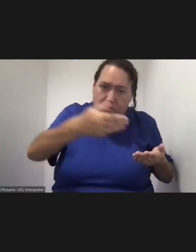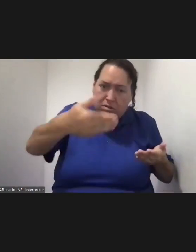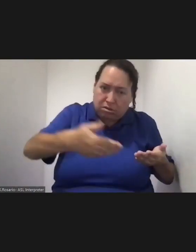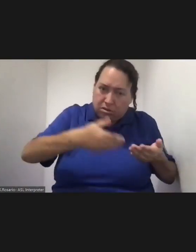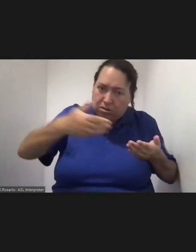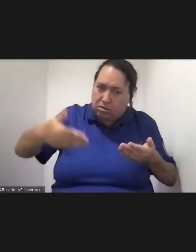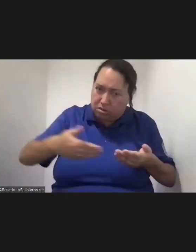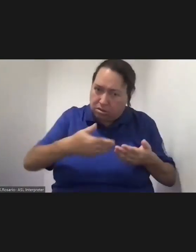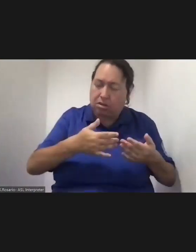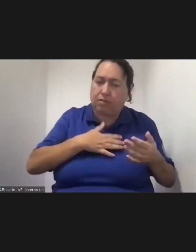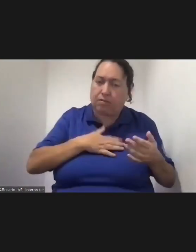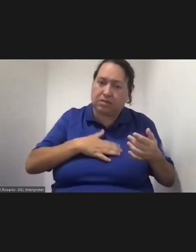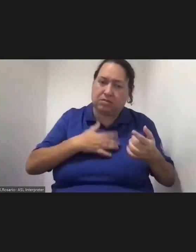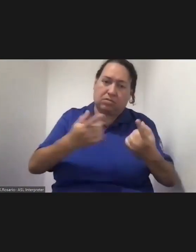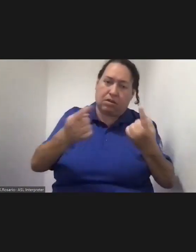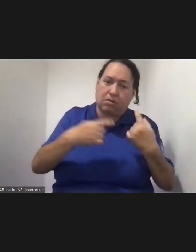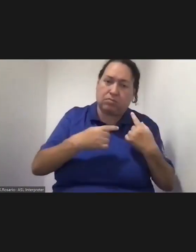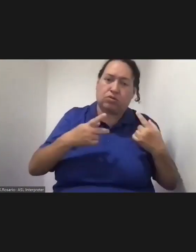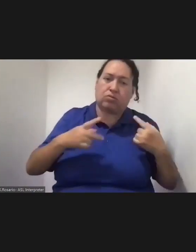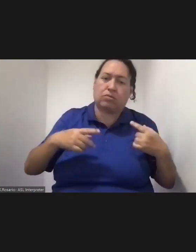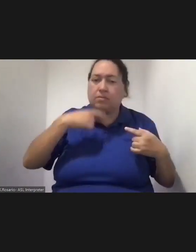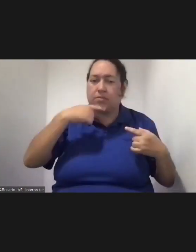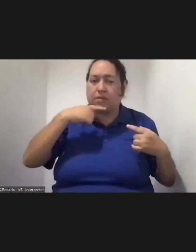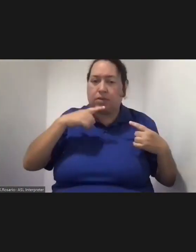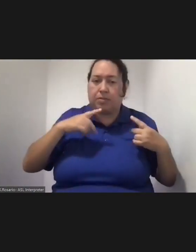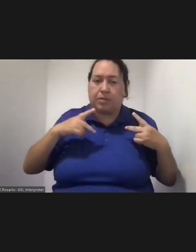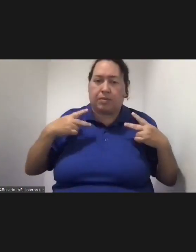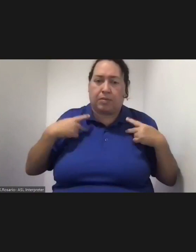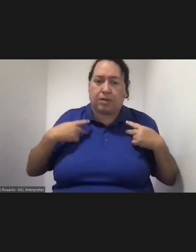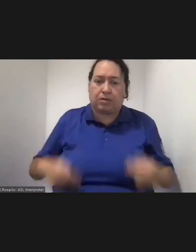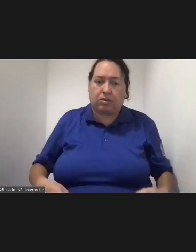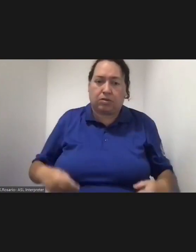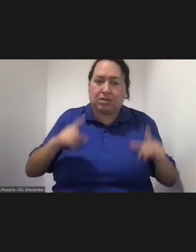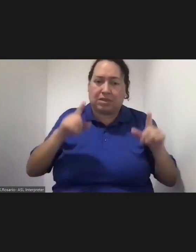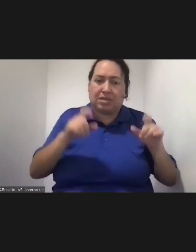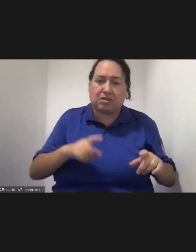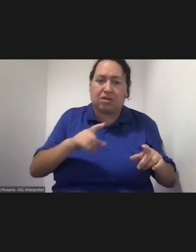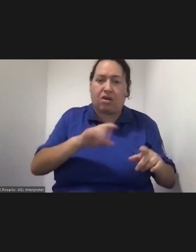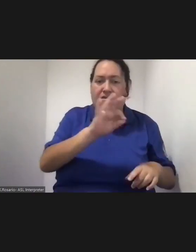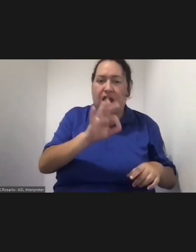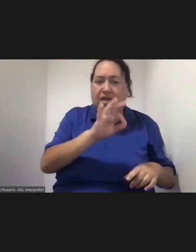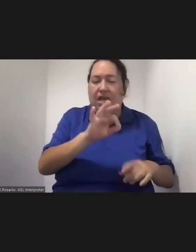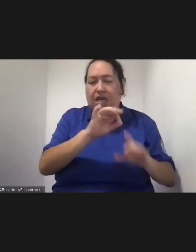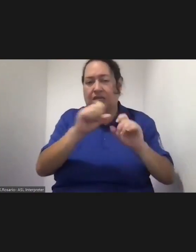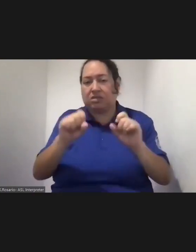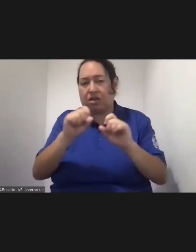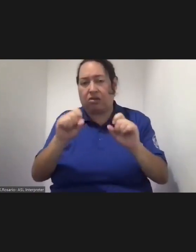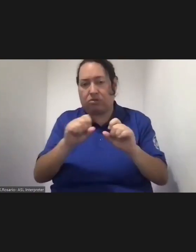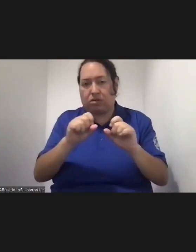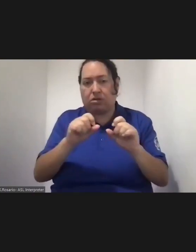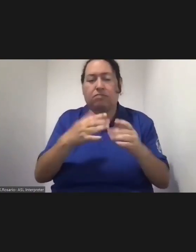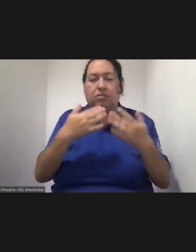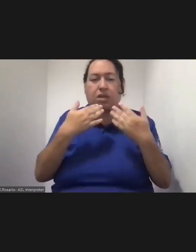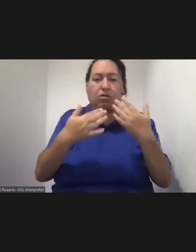themselves to public health testing Friday and Saturday. Thank you very much.